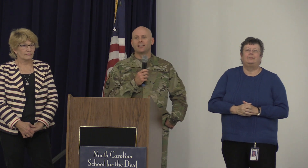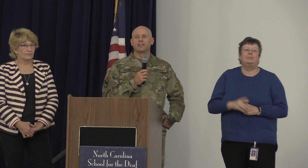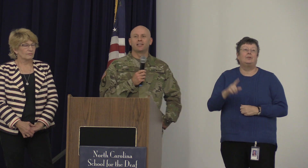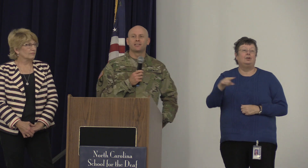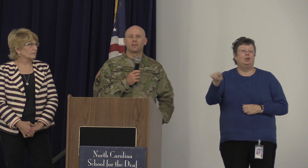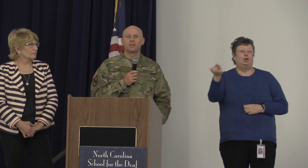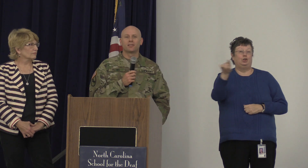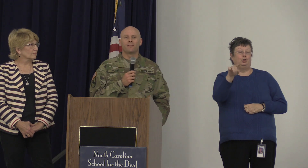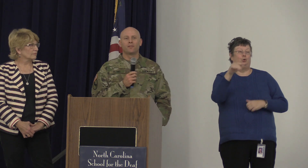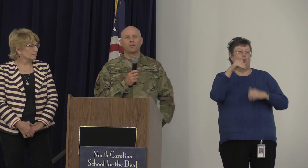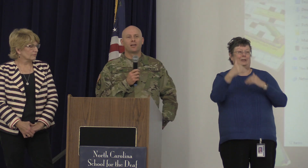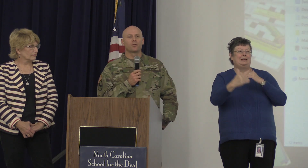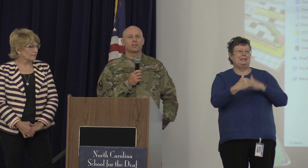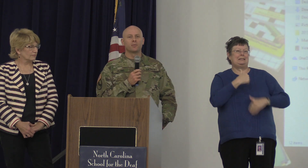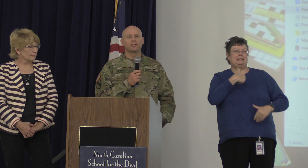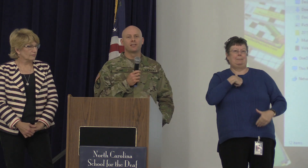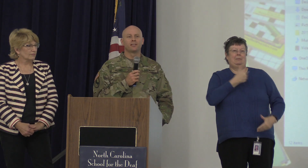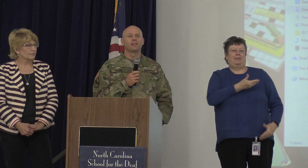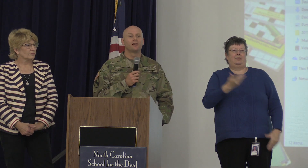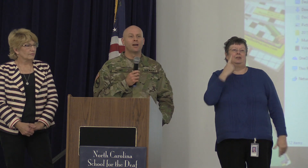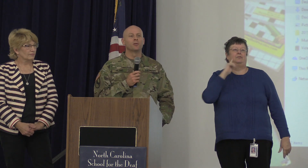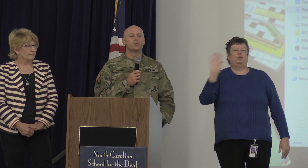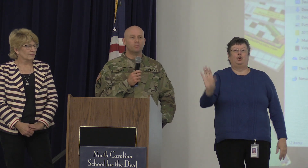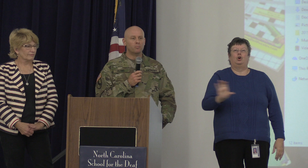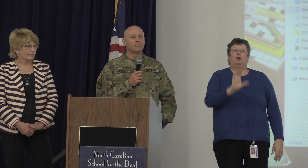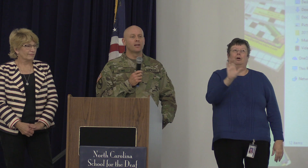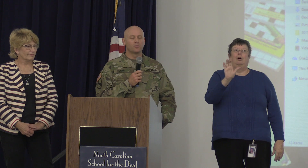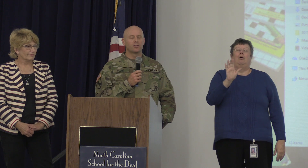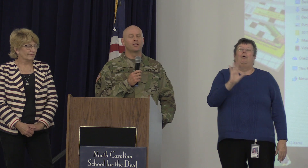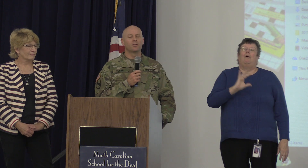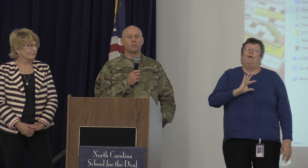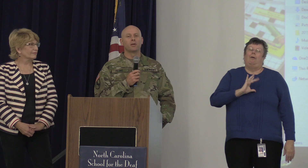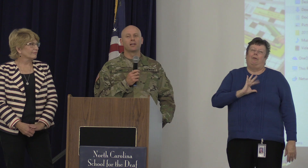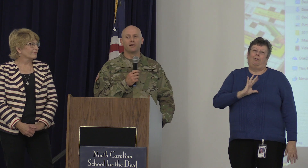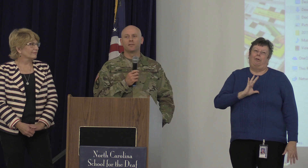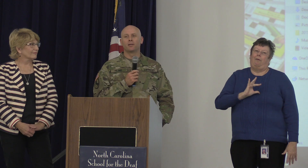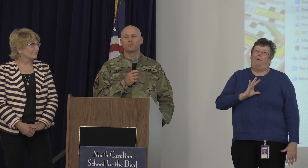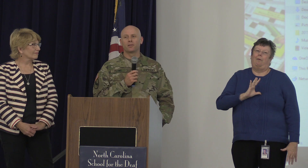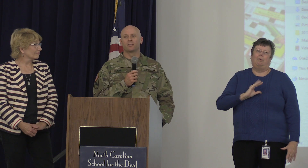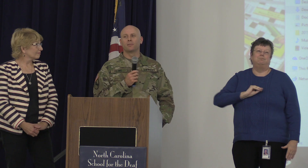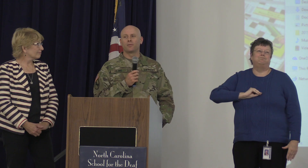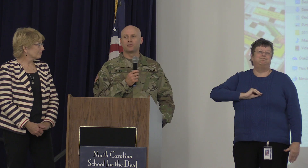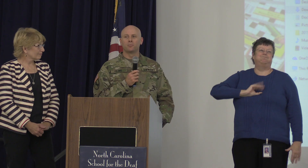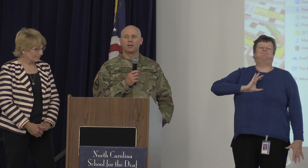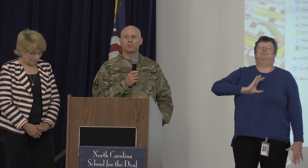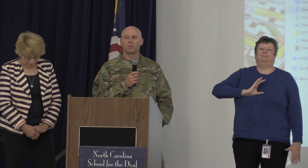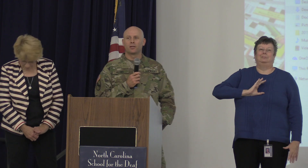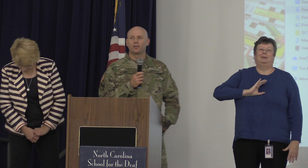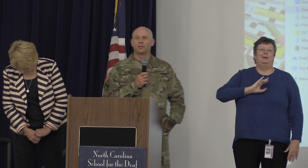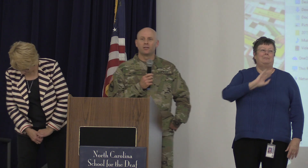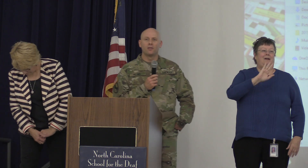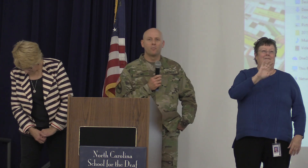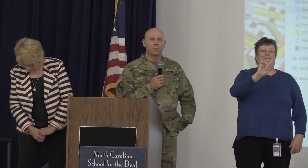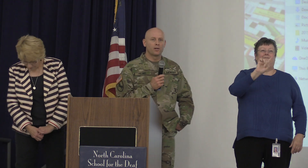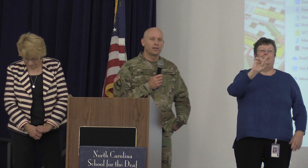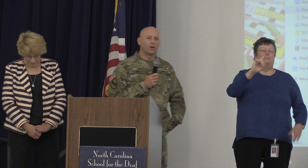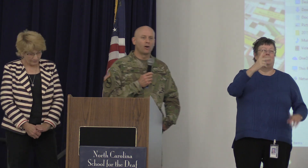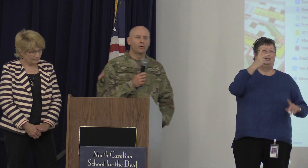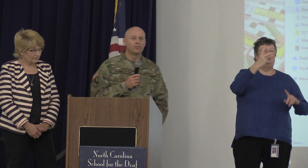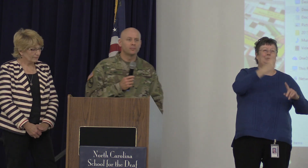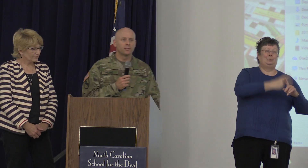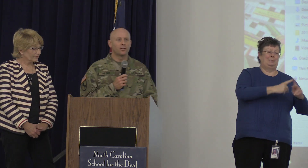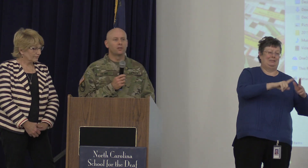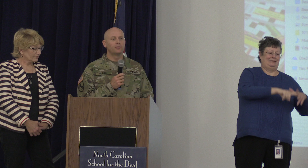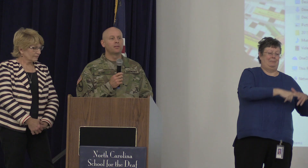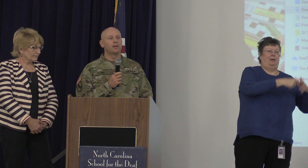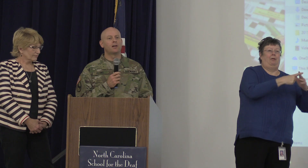you guys that did send me stuff for Christmas. That was a big lift up because the first 2 months were pretty